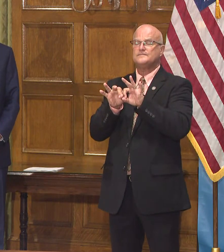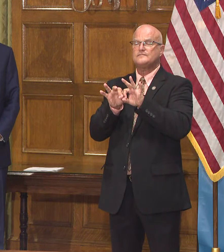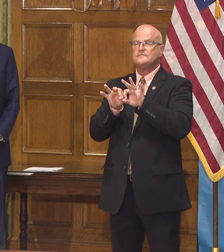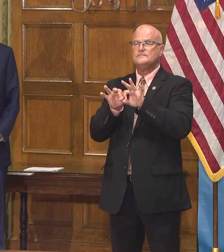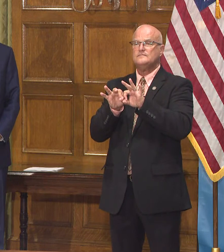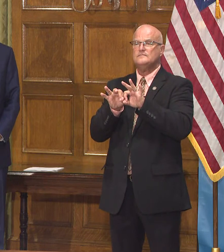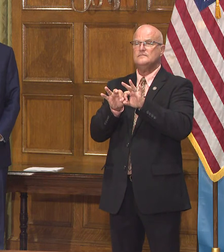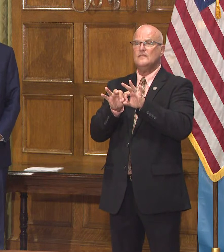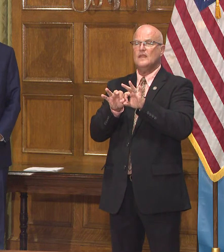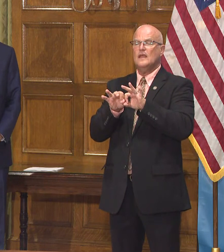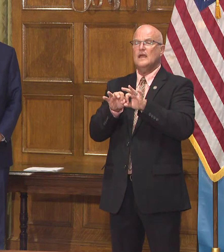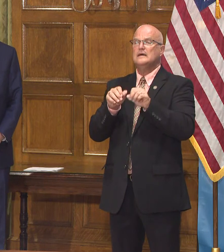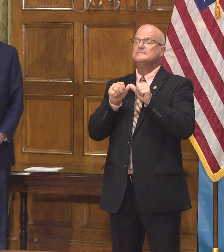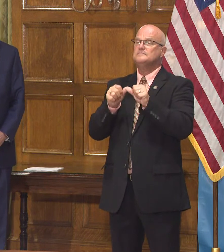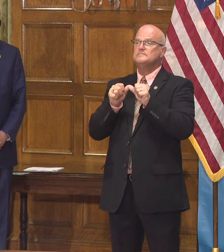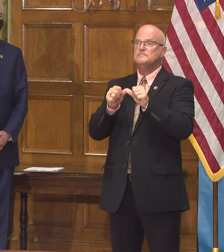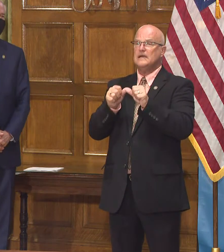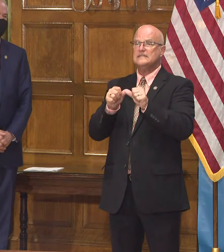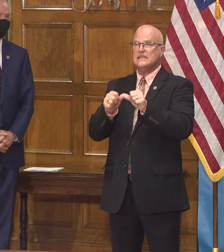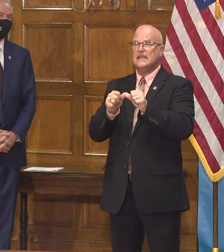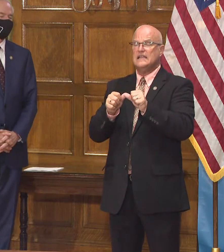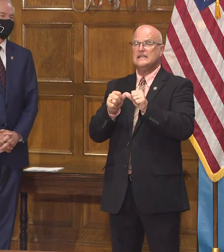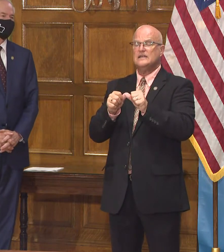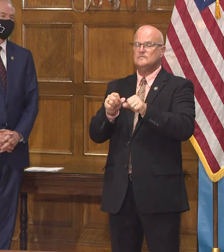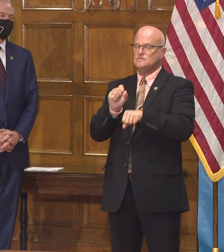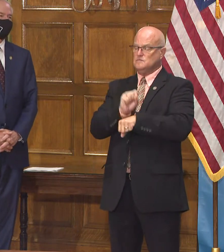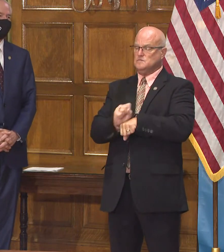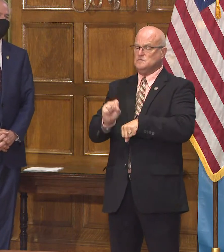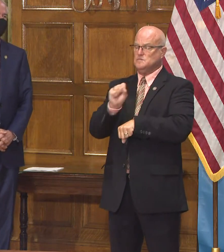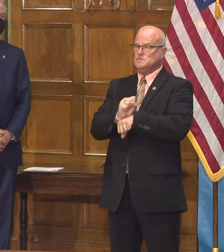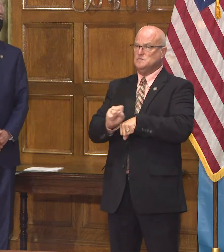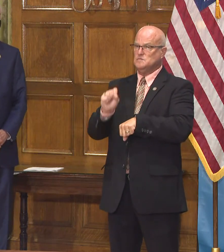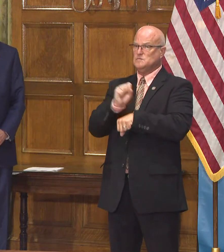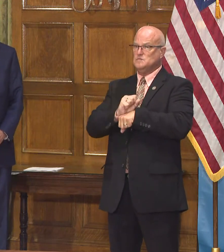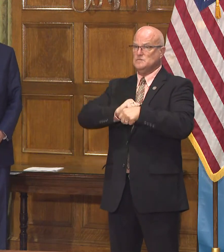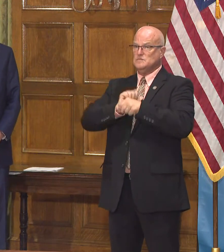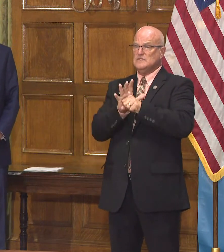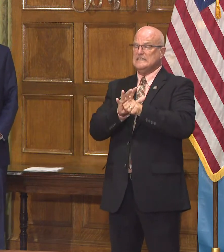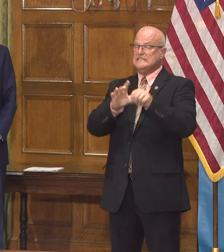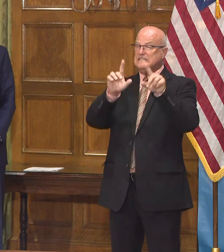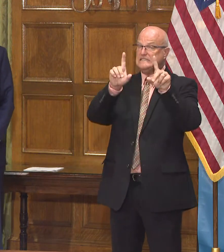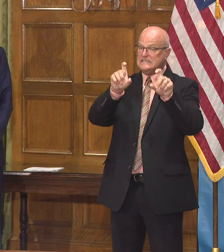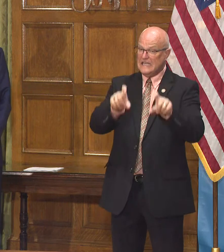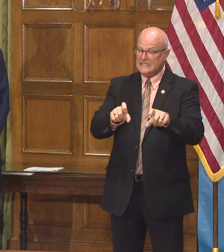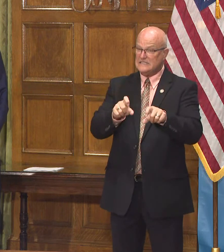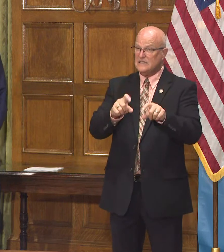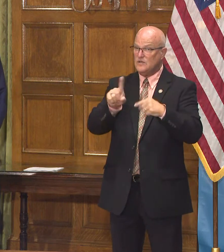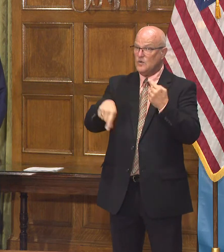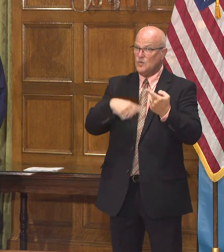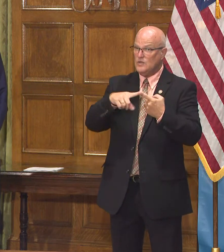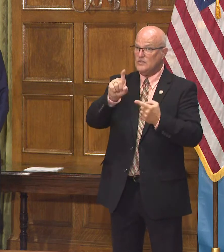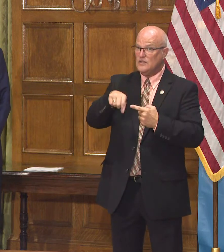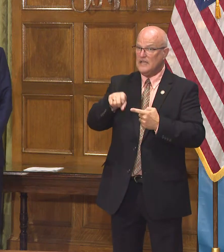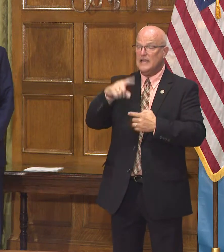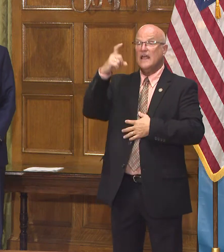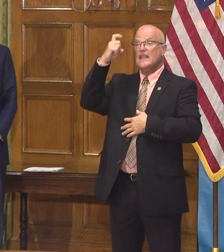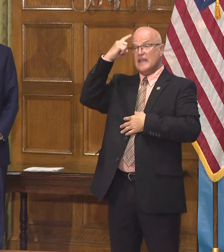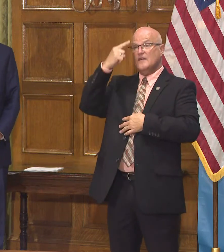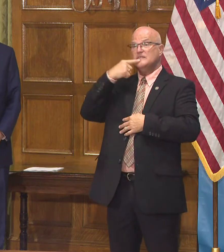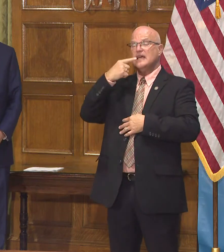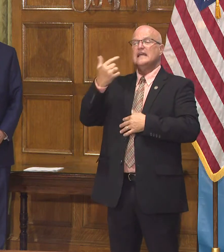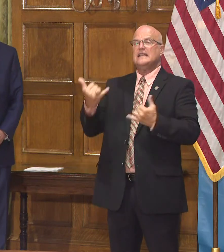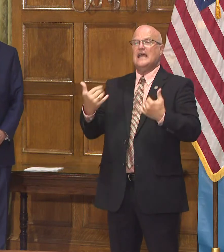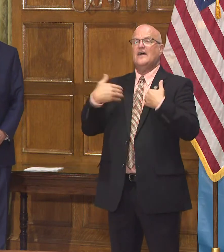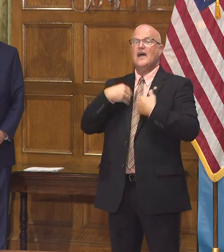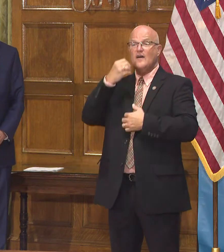of maintaining our vigilance for COVID, for getting tested when appropriate. The governor has pointed out that we now